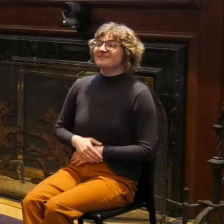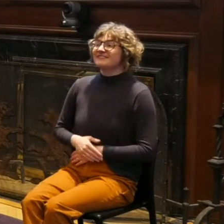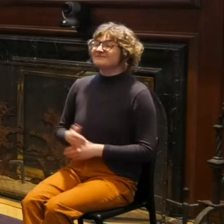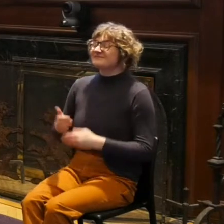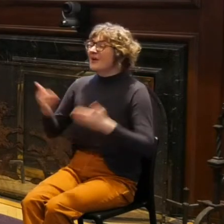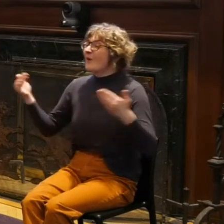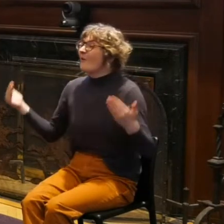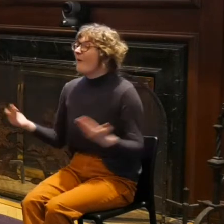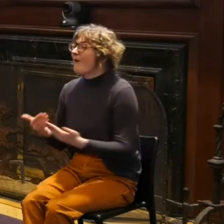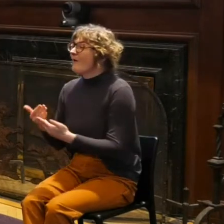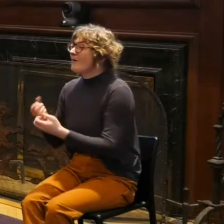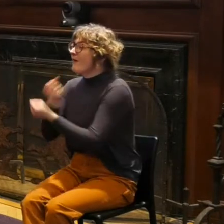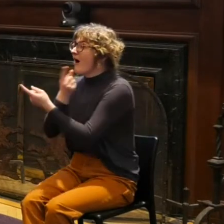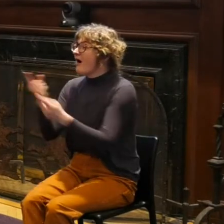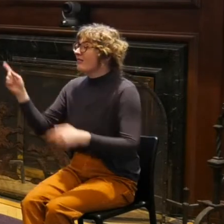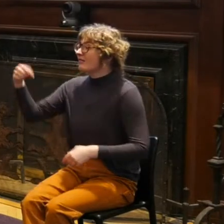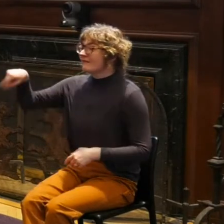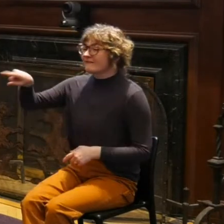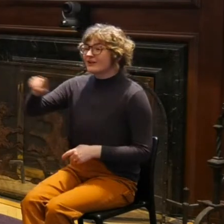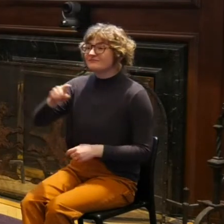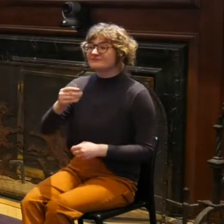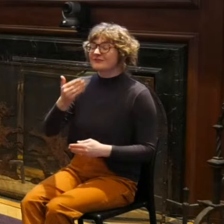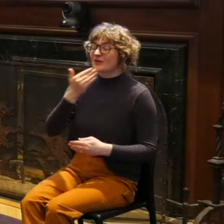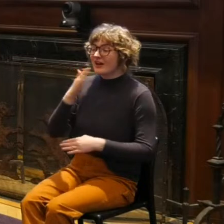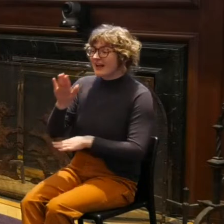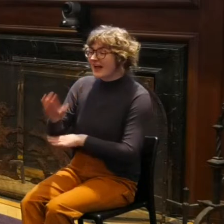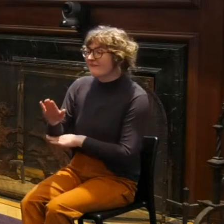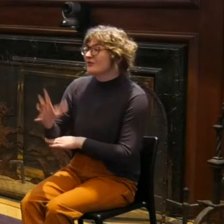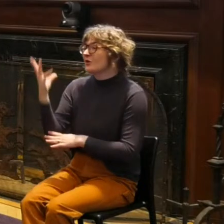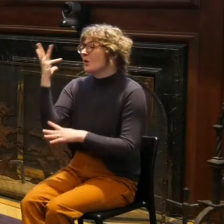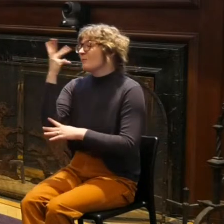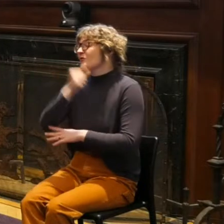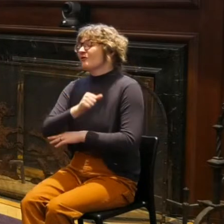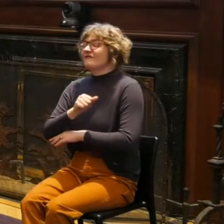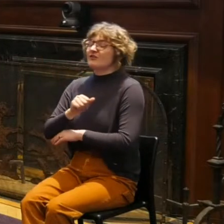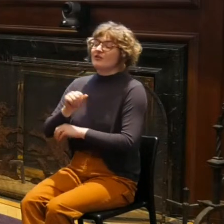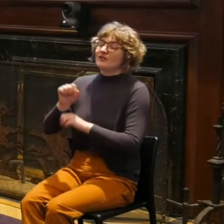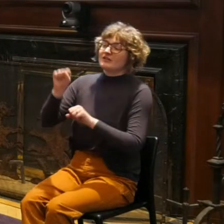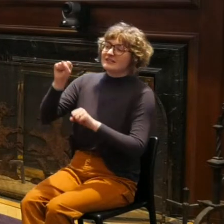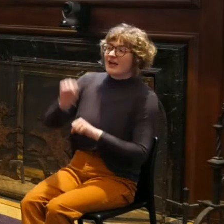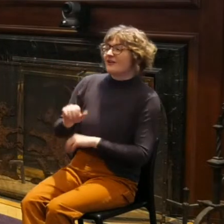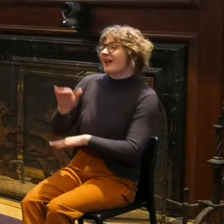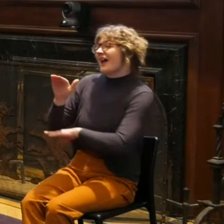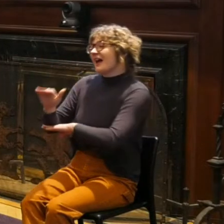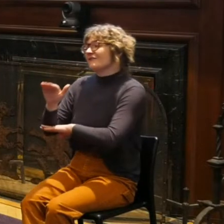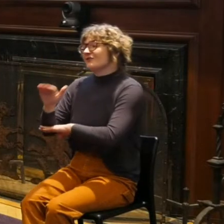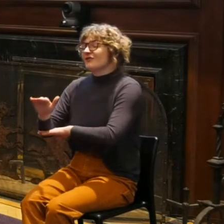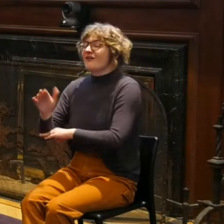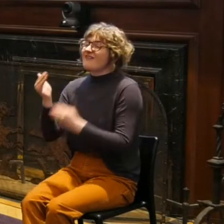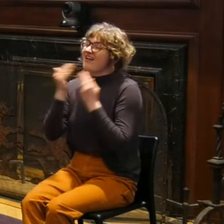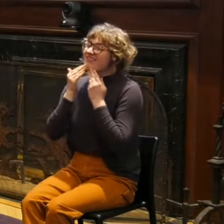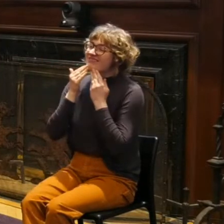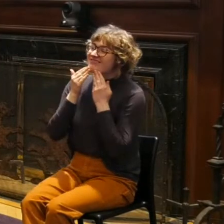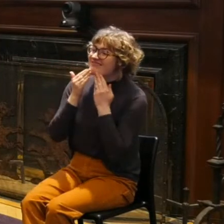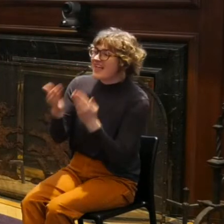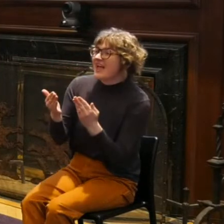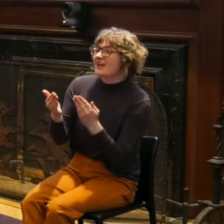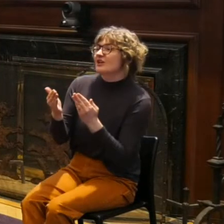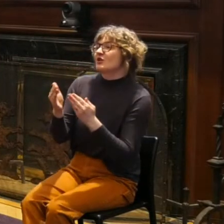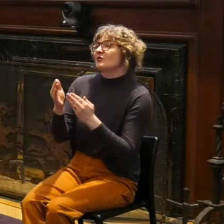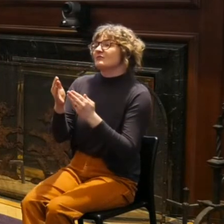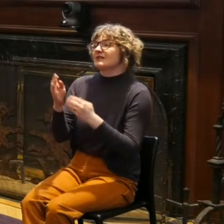Greetings to each and every one of you this afternoon on this beautiful Saturday afternoon. Thank you to the Enoch